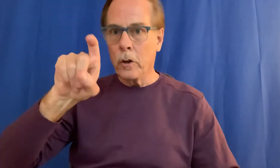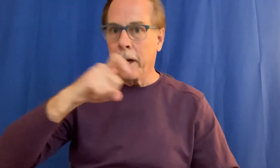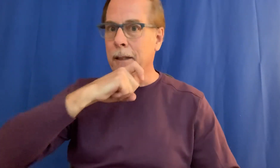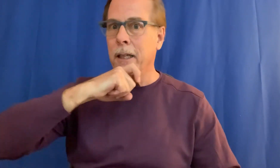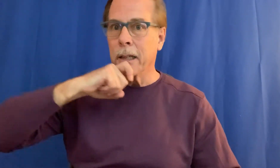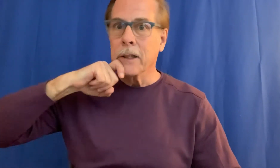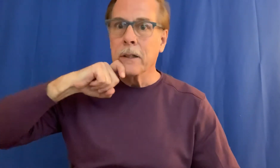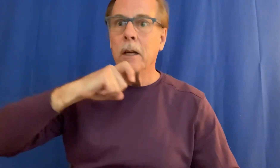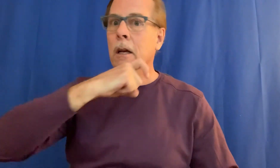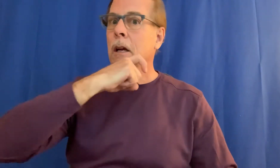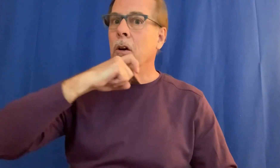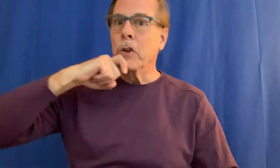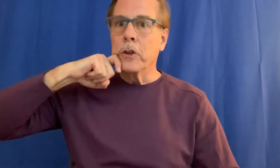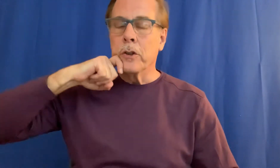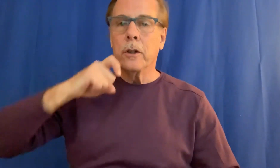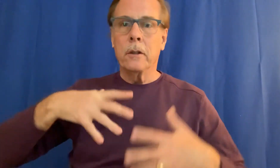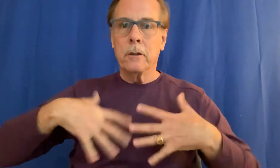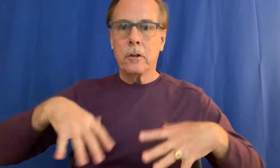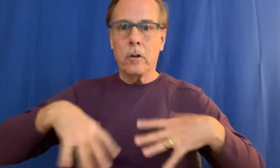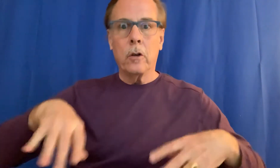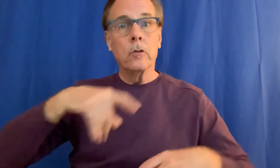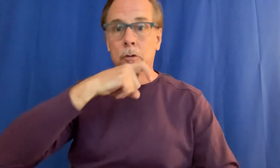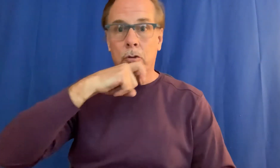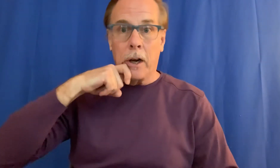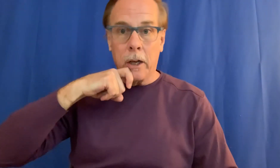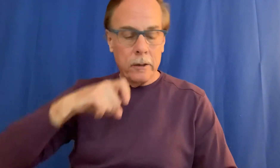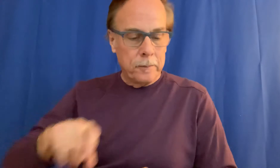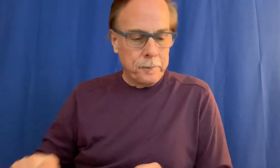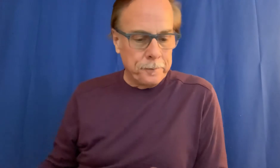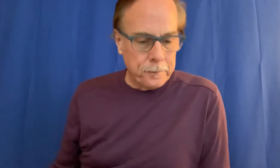X hand on your chin. So close, dry.